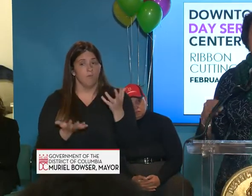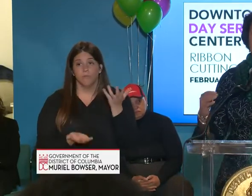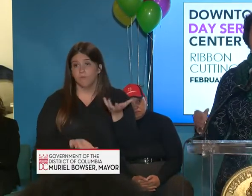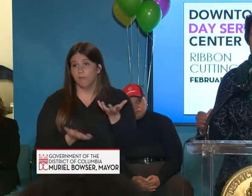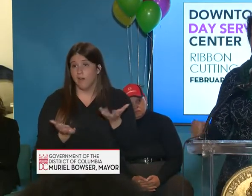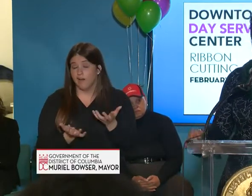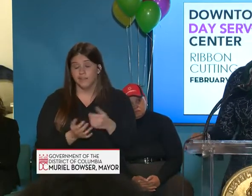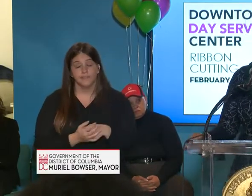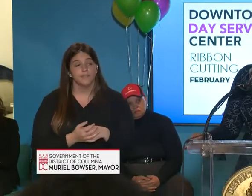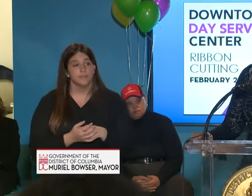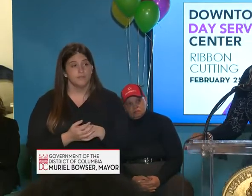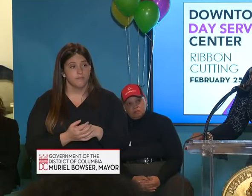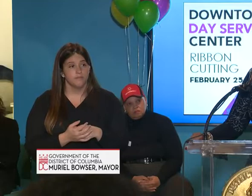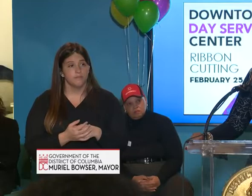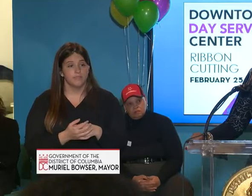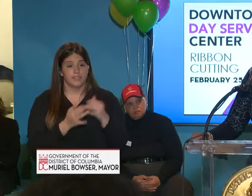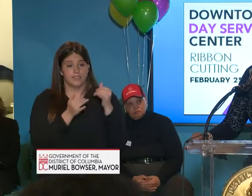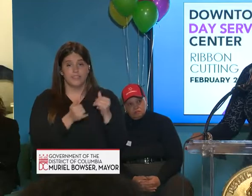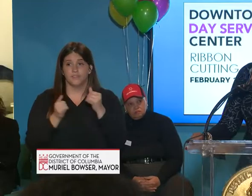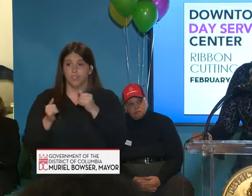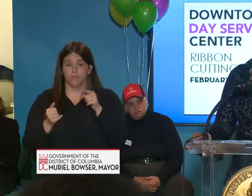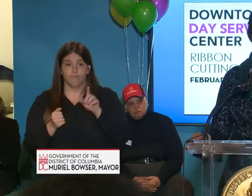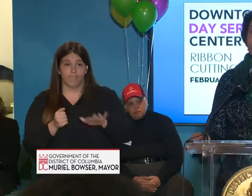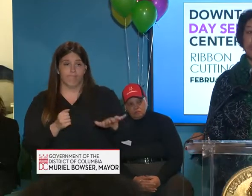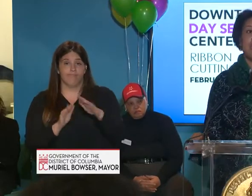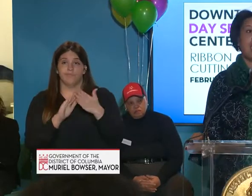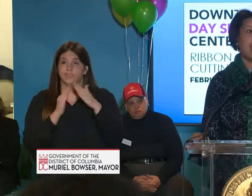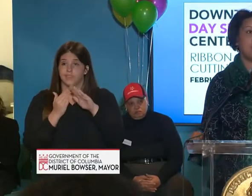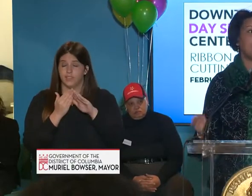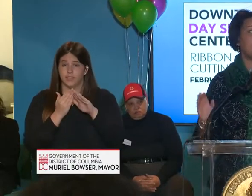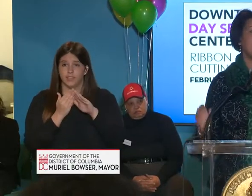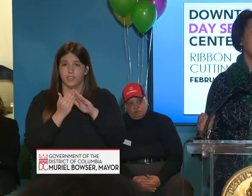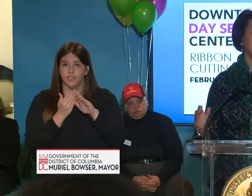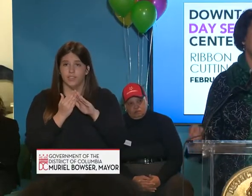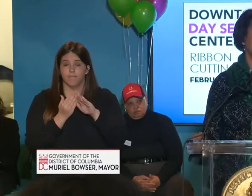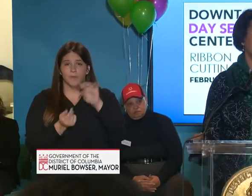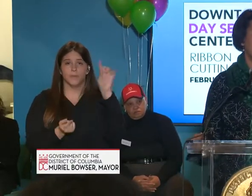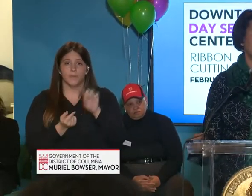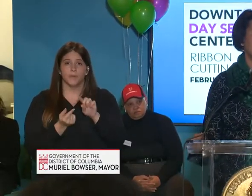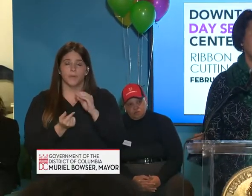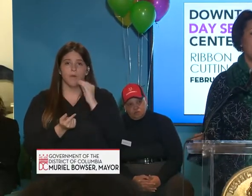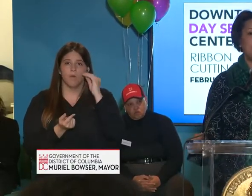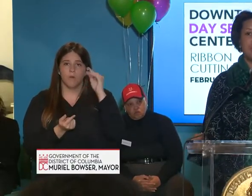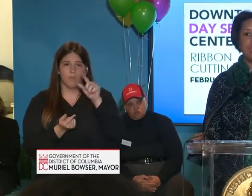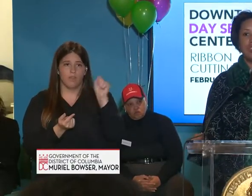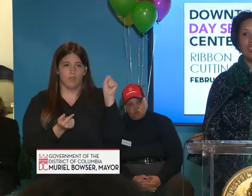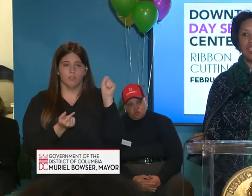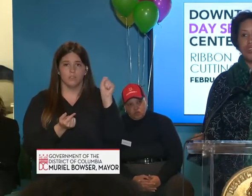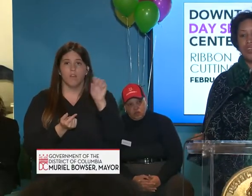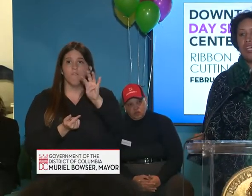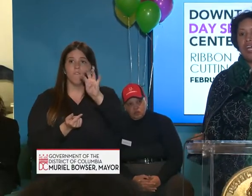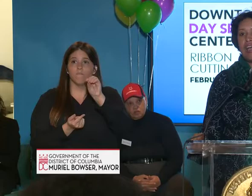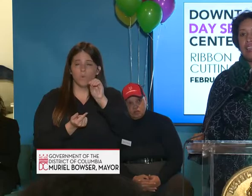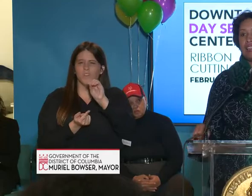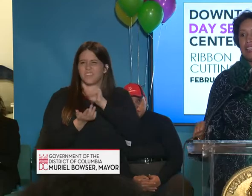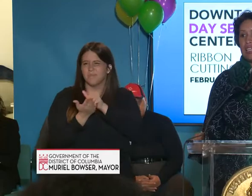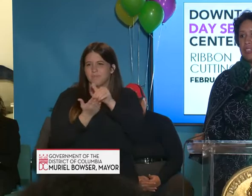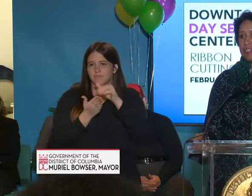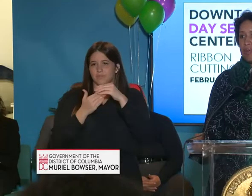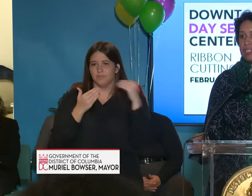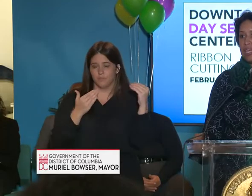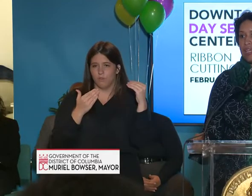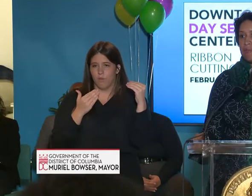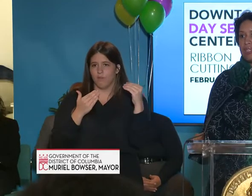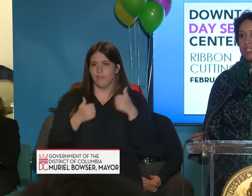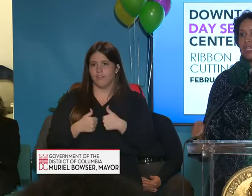ending housing among individuals in our city as well, with a $40 million Life Change Center at the